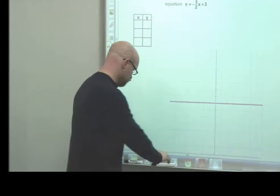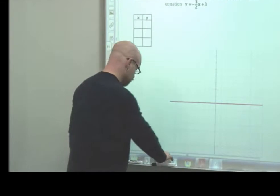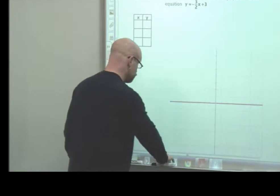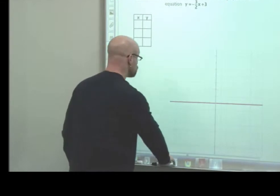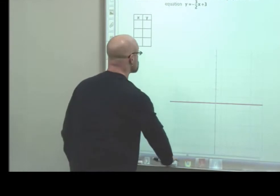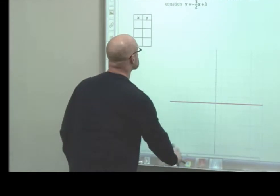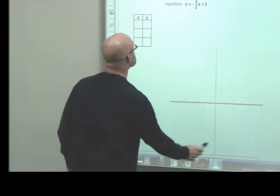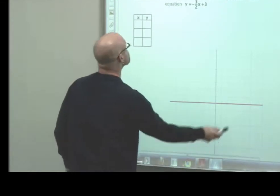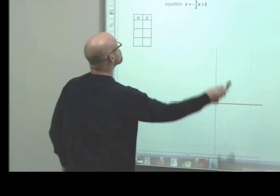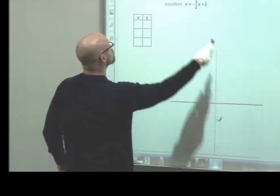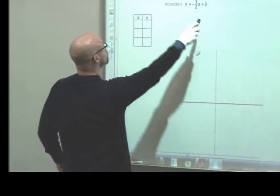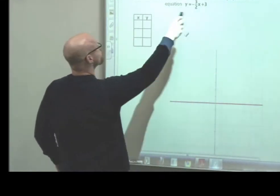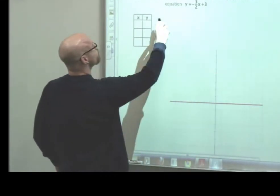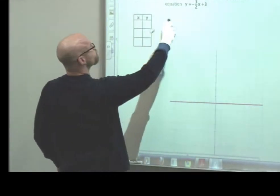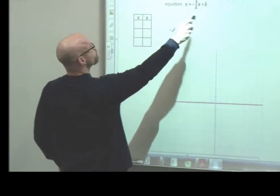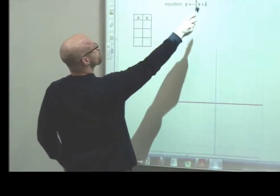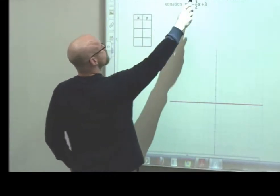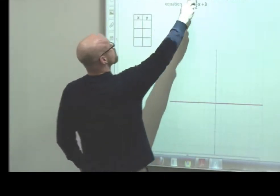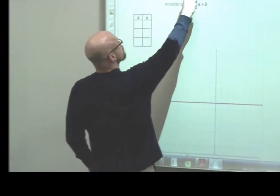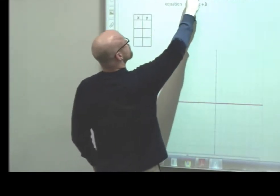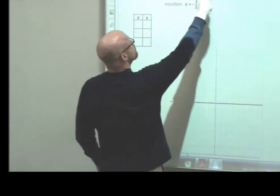usually almost always pick is 0.